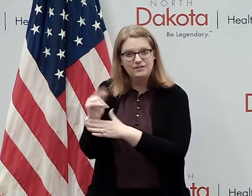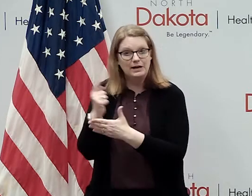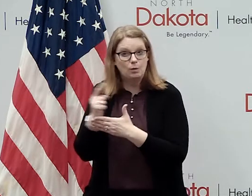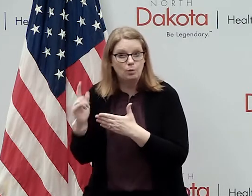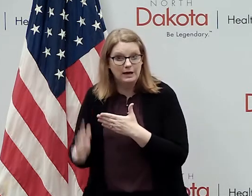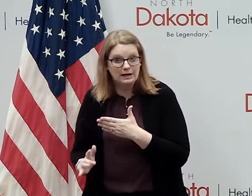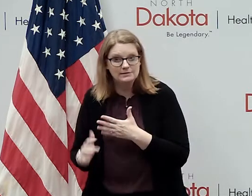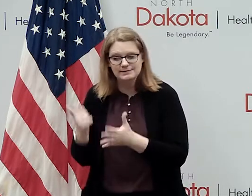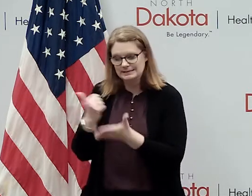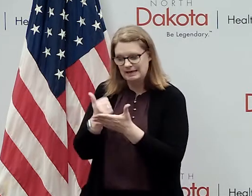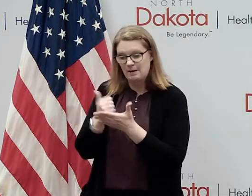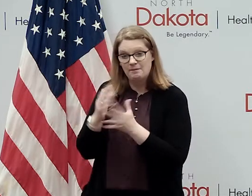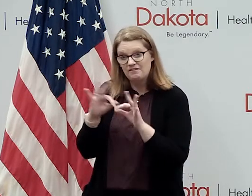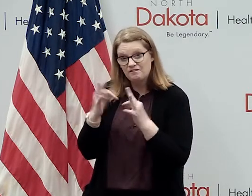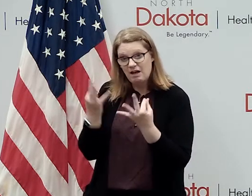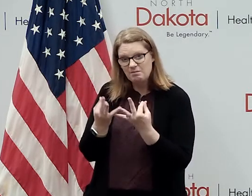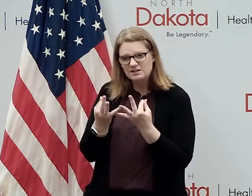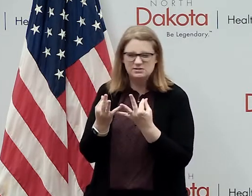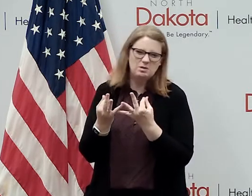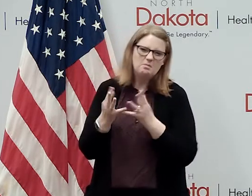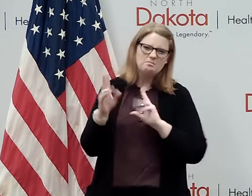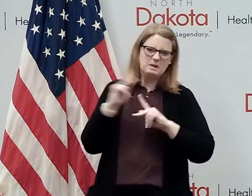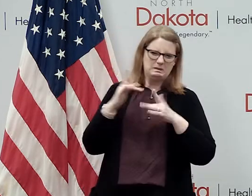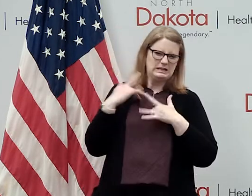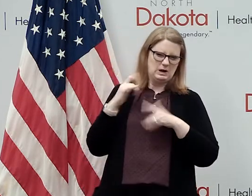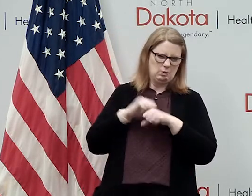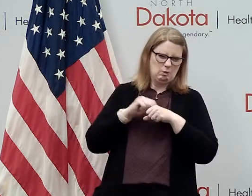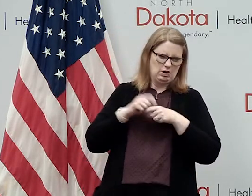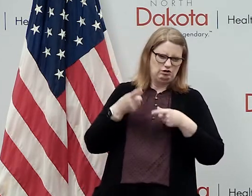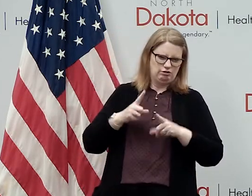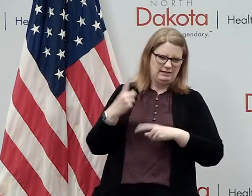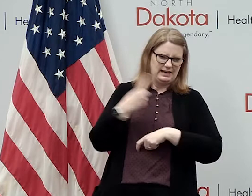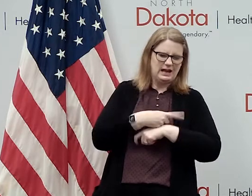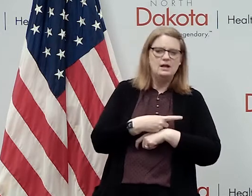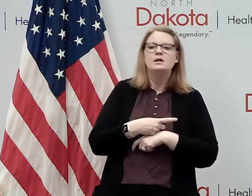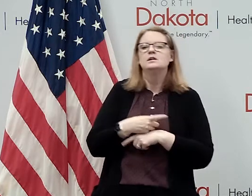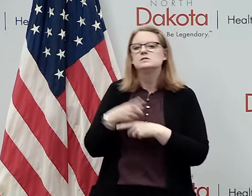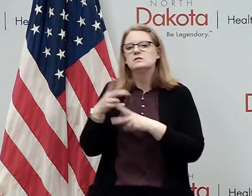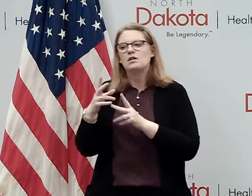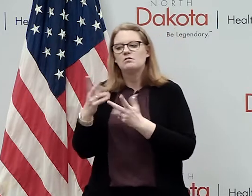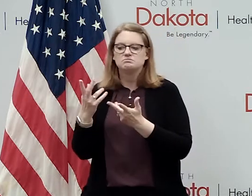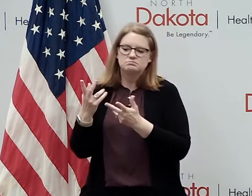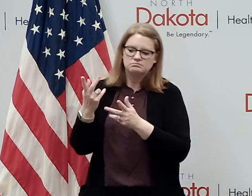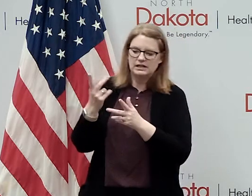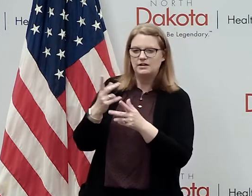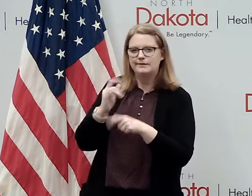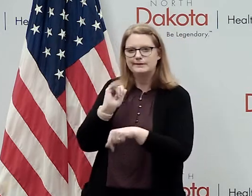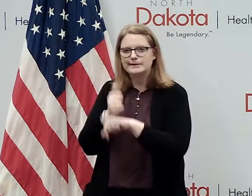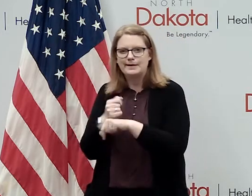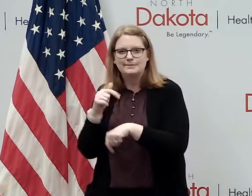to accommodate family members who are working, again, we strongly encourage facilities to help